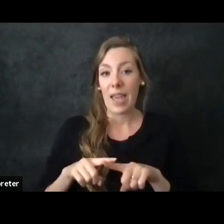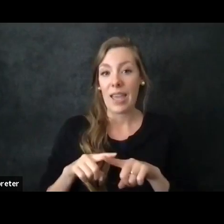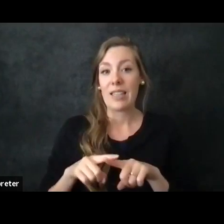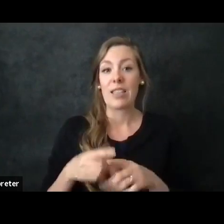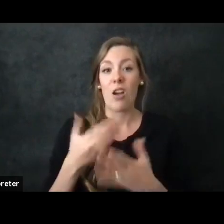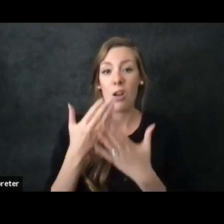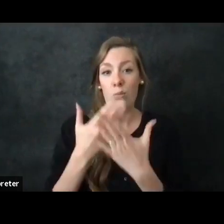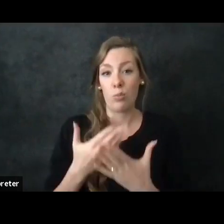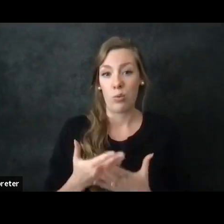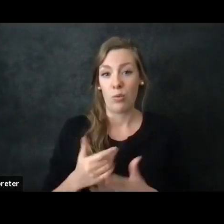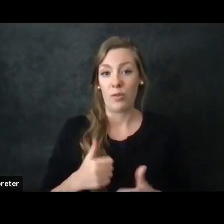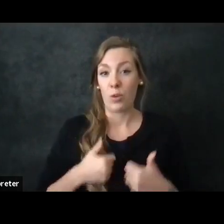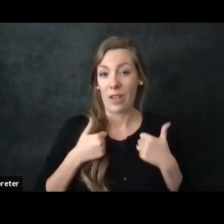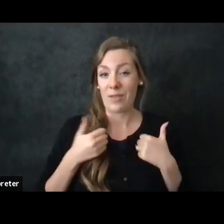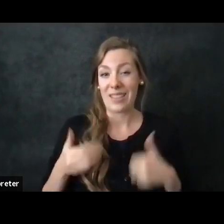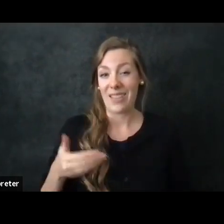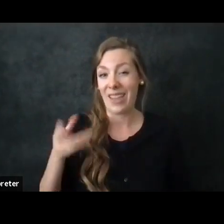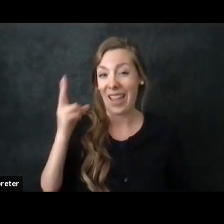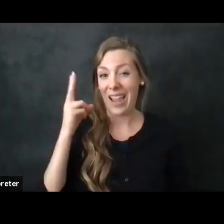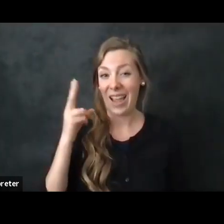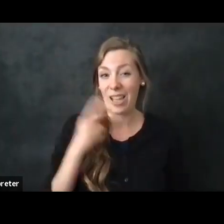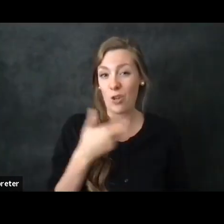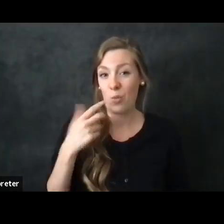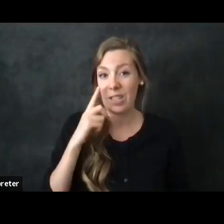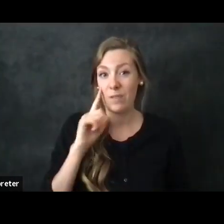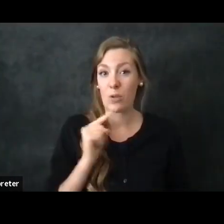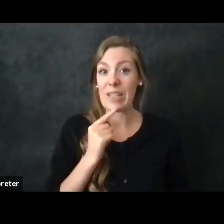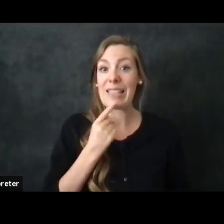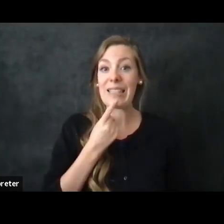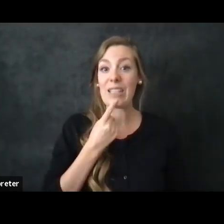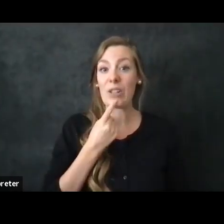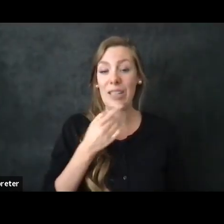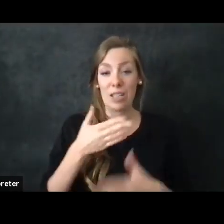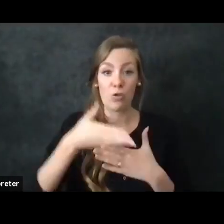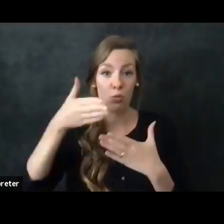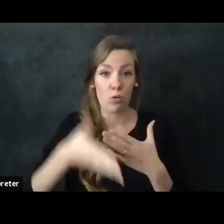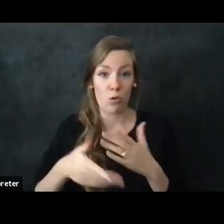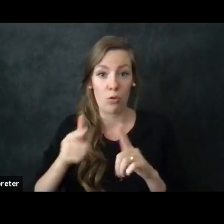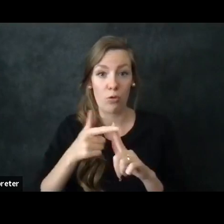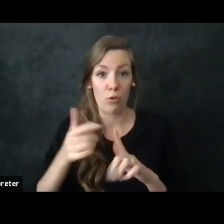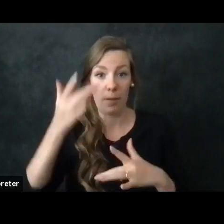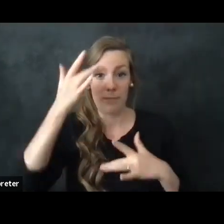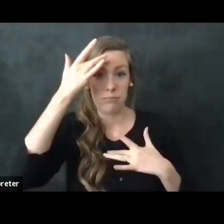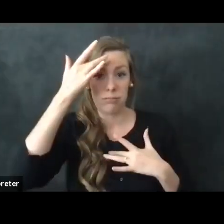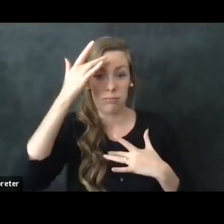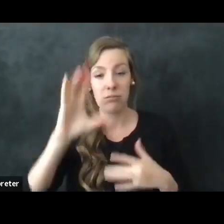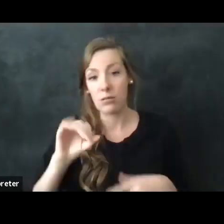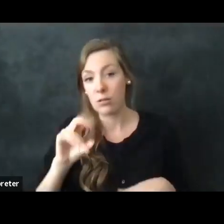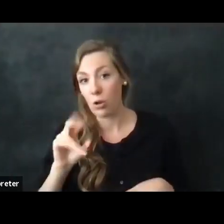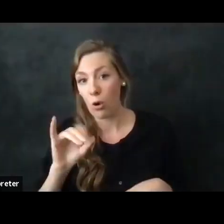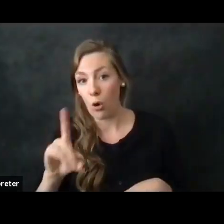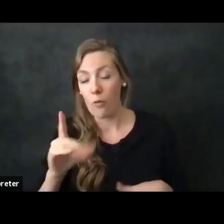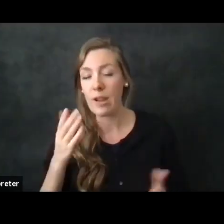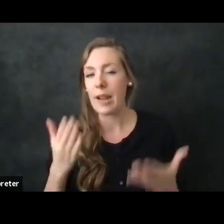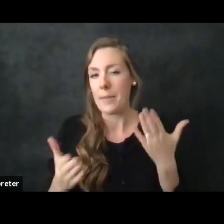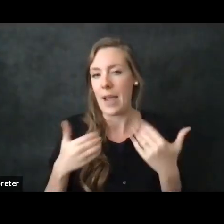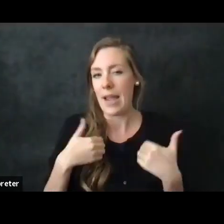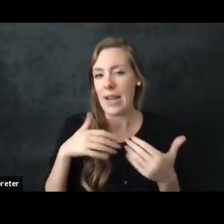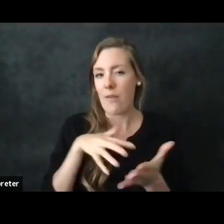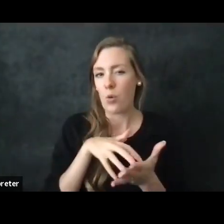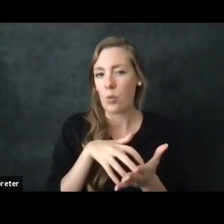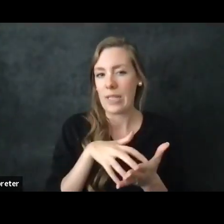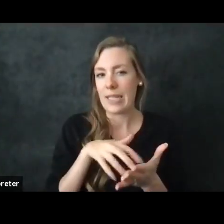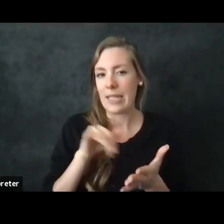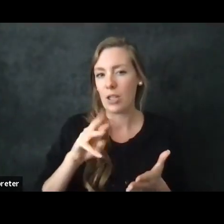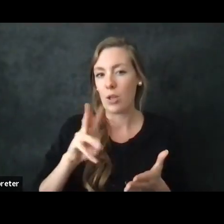these residents were at a higher risk of severe COVID-19 outcomes, and that they may be more likely to have waning immunity after the first 2